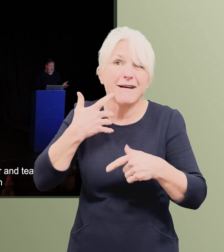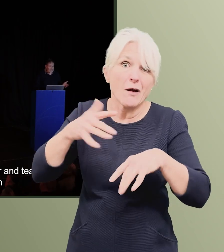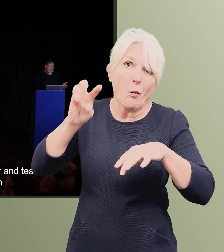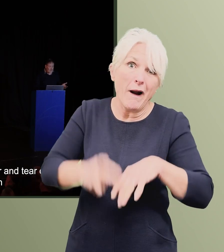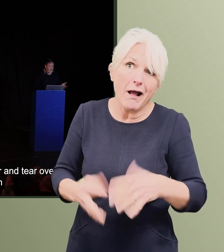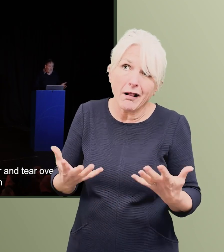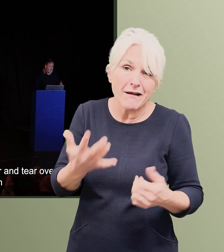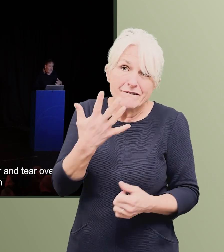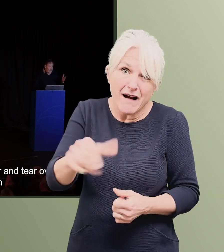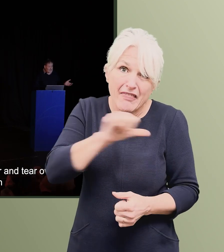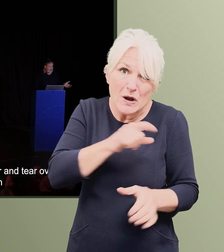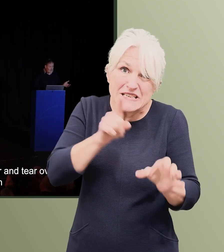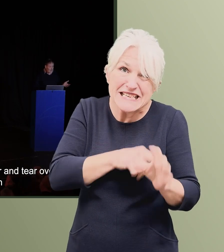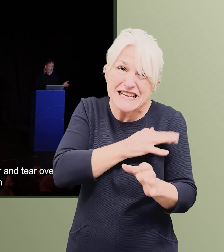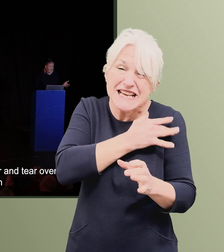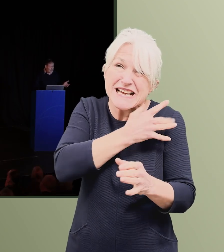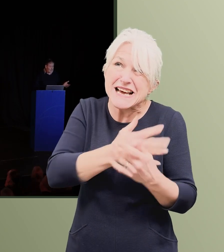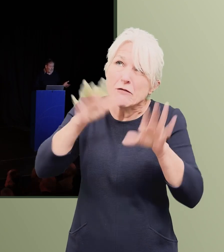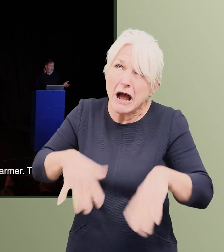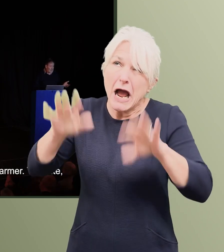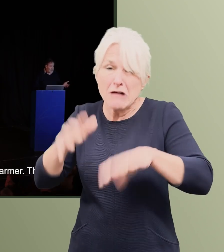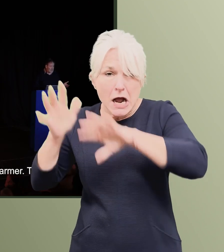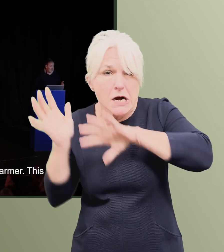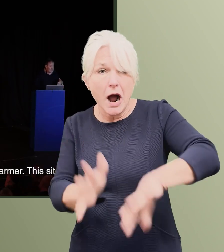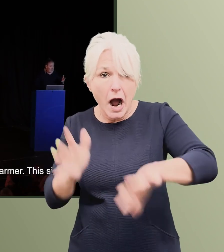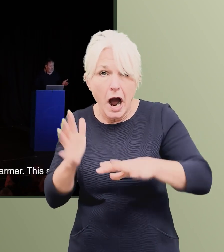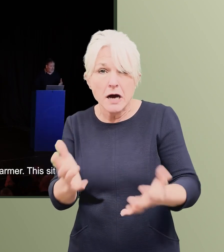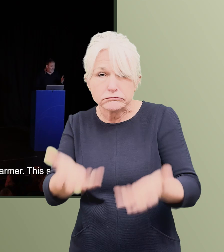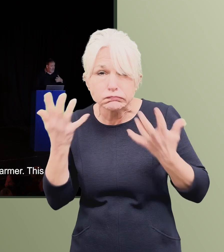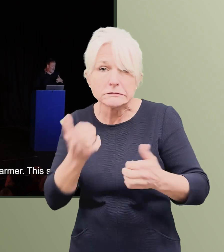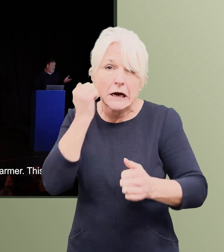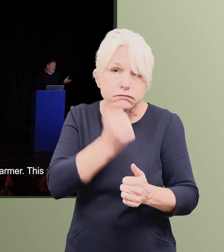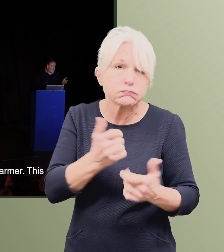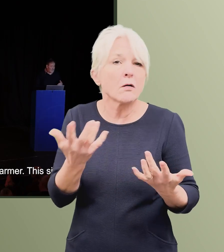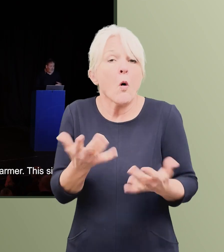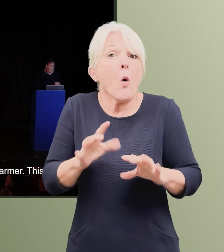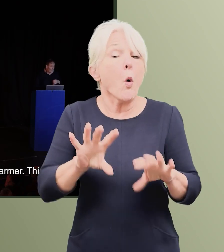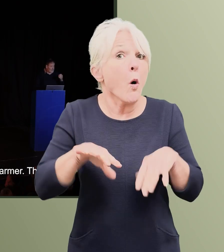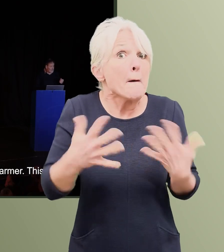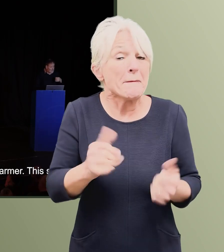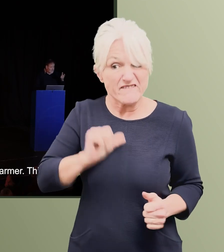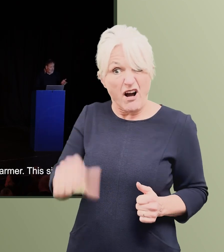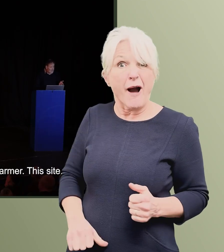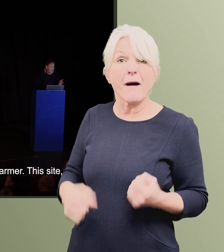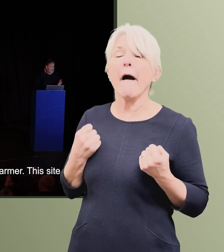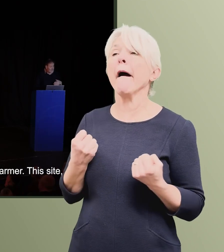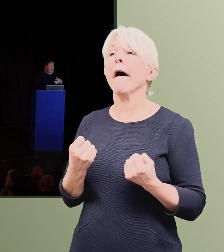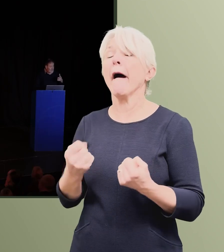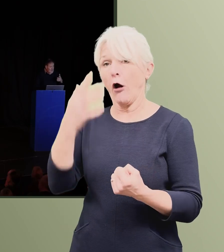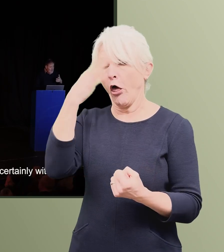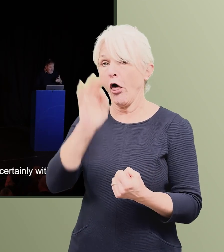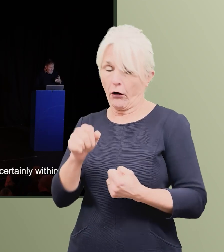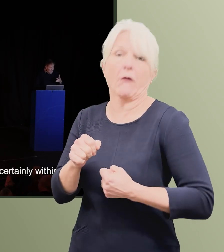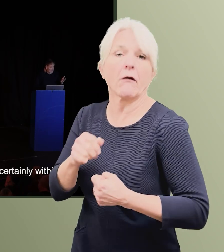over 5,000 years of standing in a Welsh climate, or it's been knocked accidentally by the farmer. And this is like we see quite a lot,